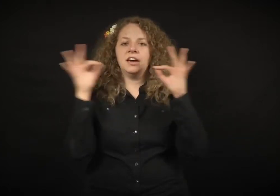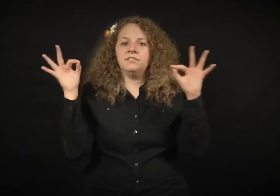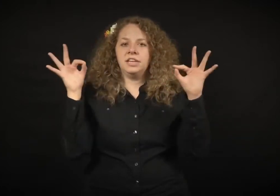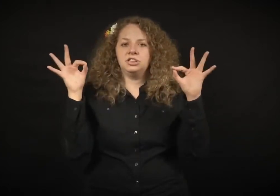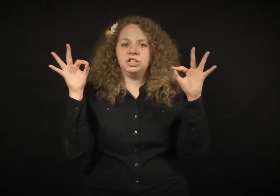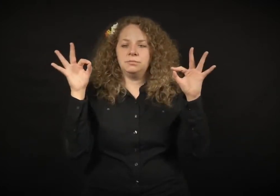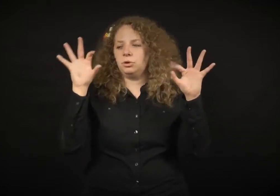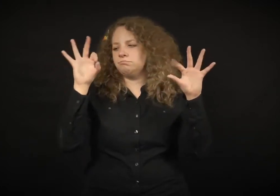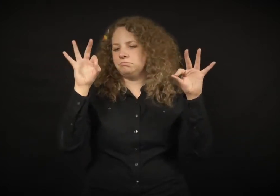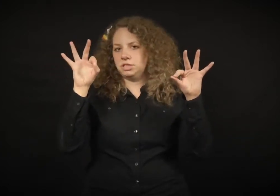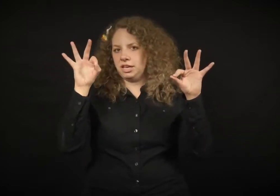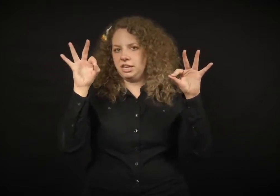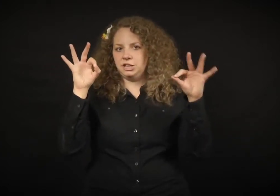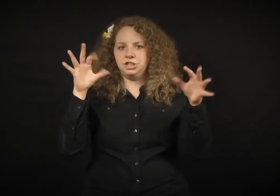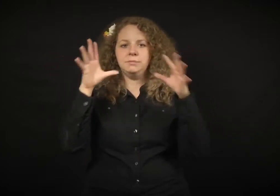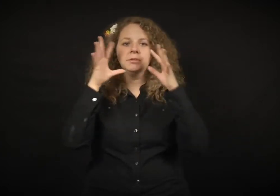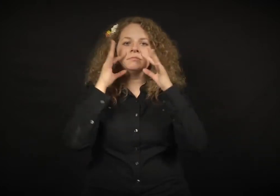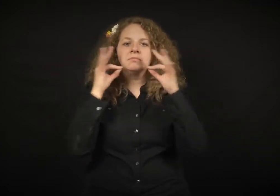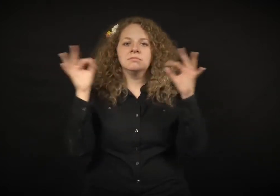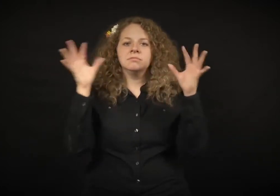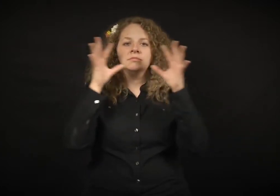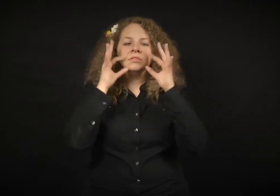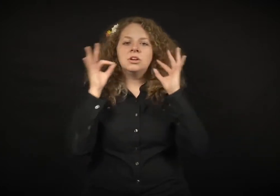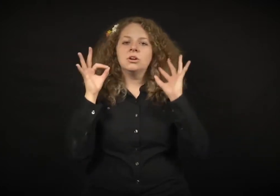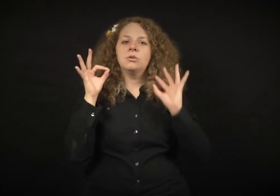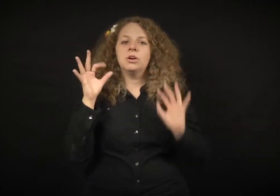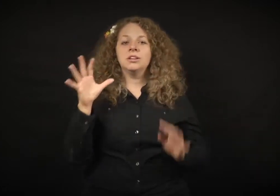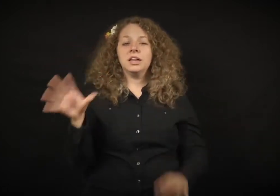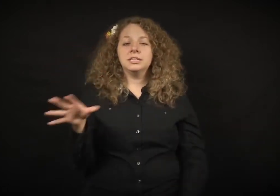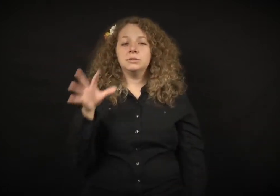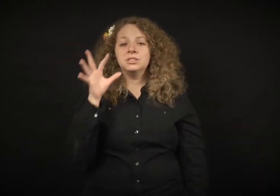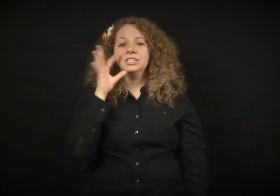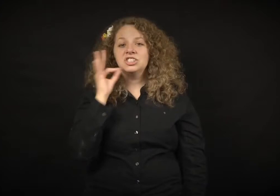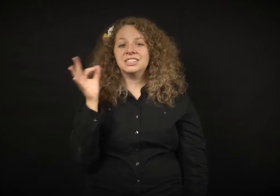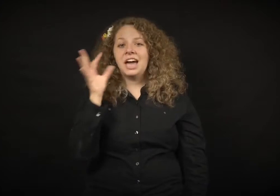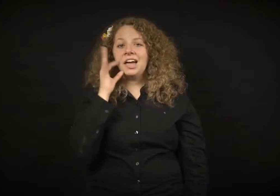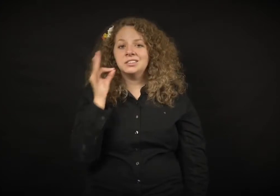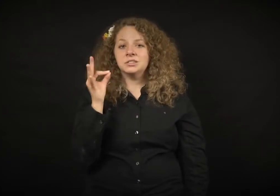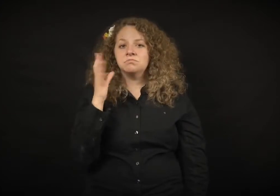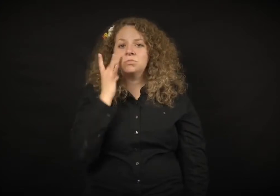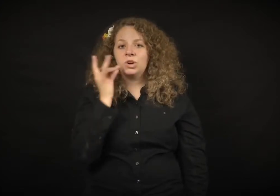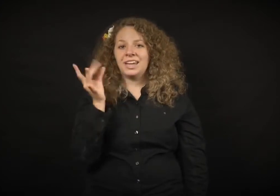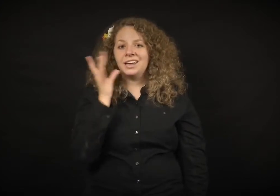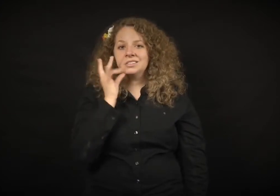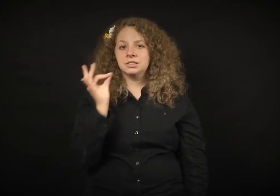F hand shape or 9 hand shape. Or a lot of times you'll see just cat or cat.